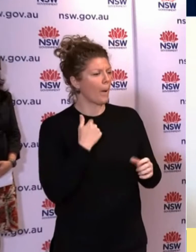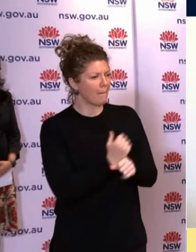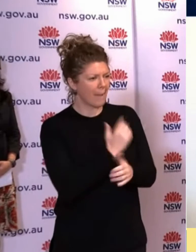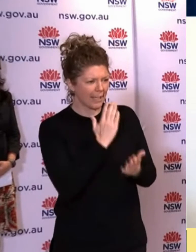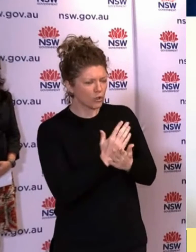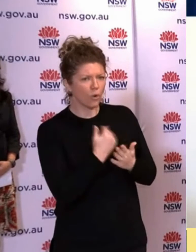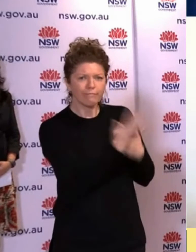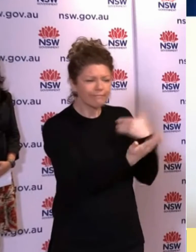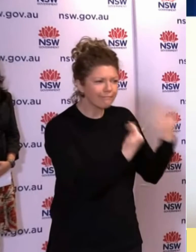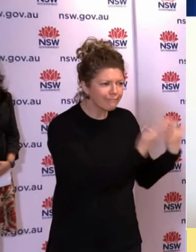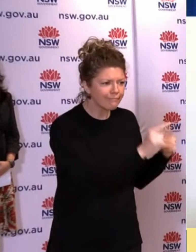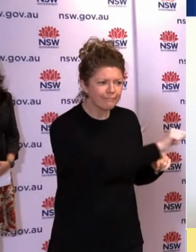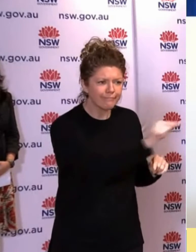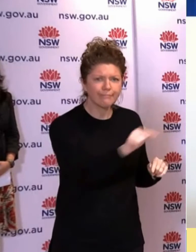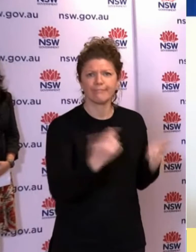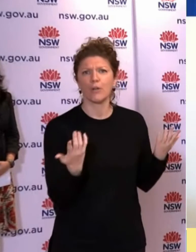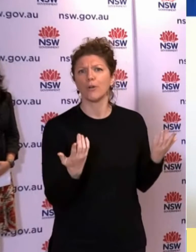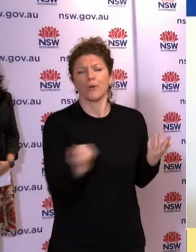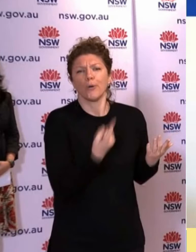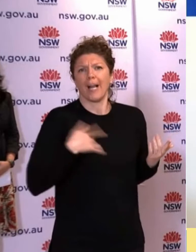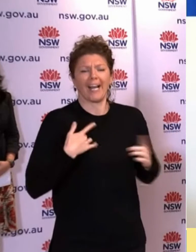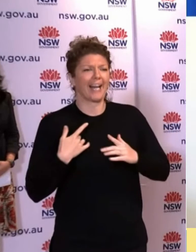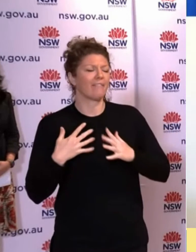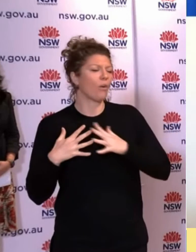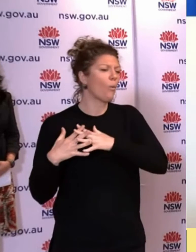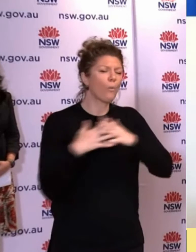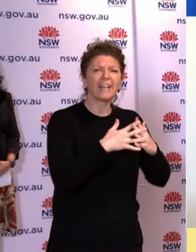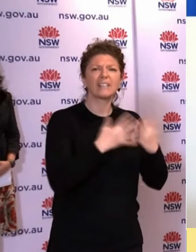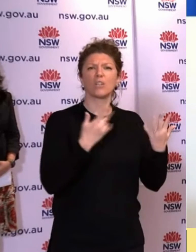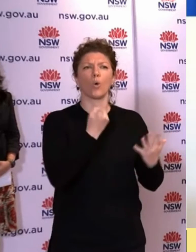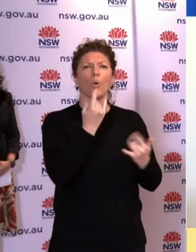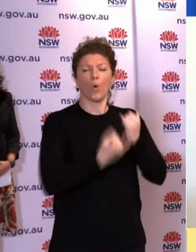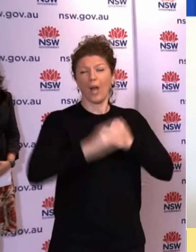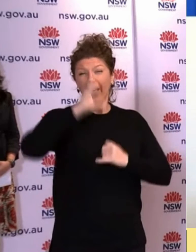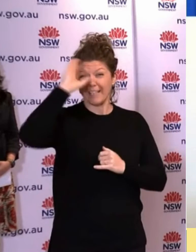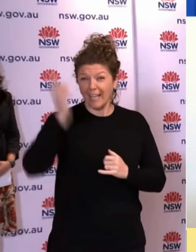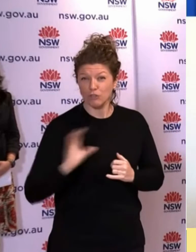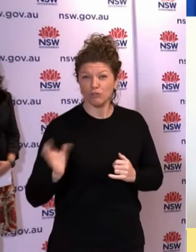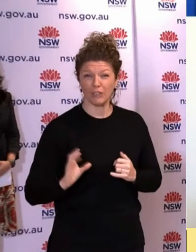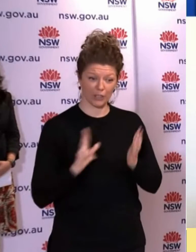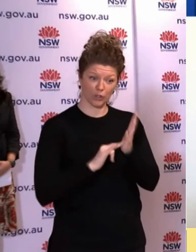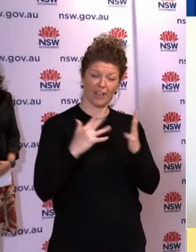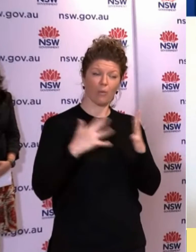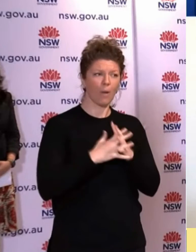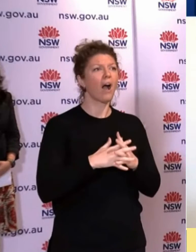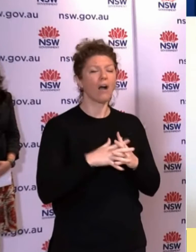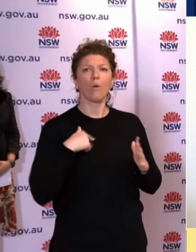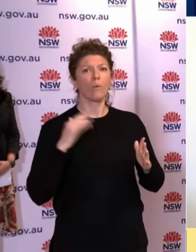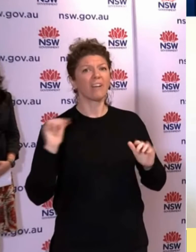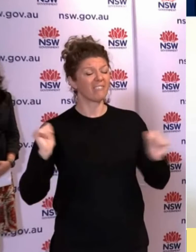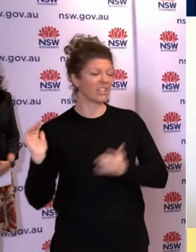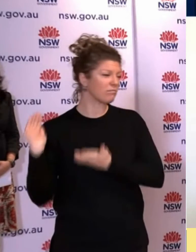residents of Western New South Wales and far western New South Wales vaccinated. and many of